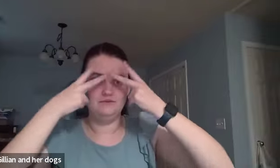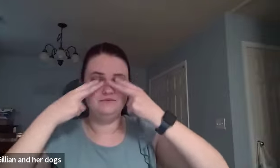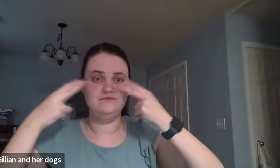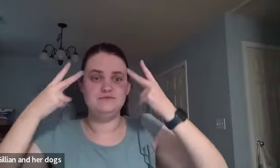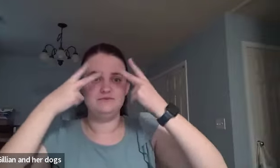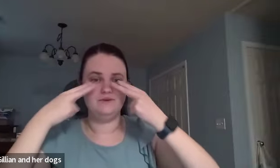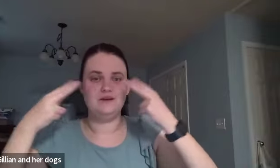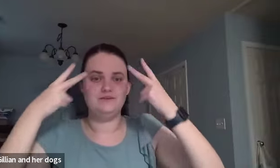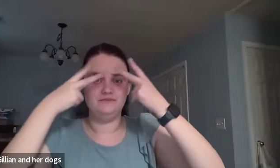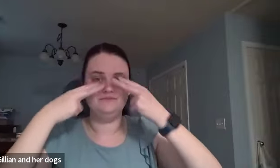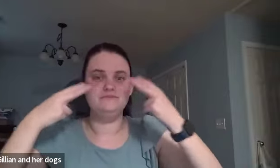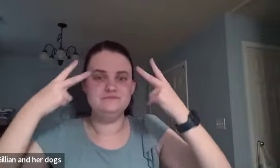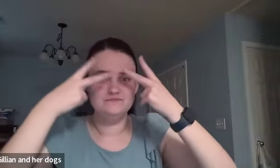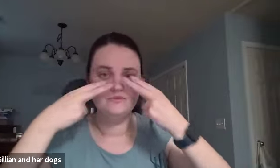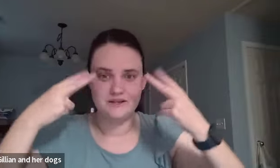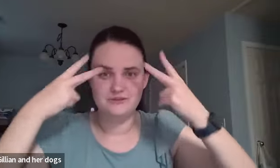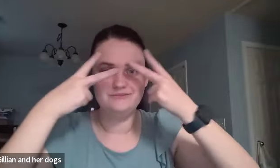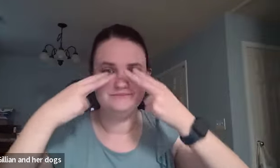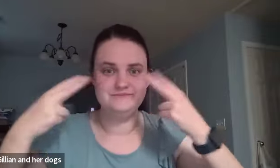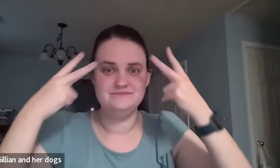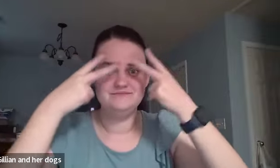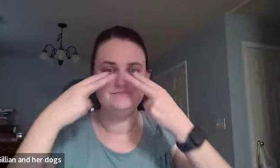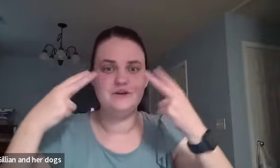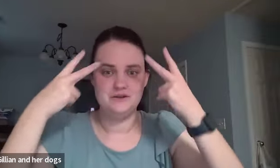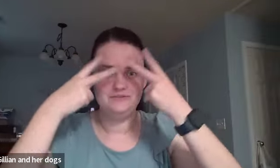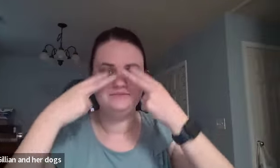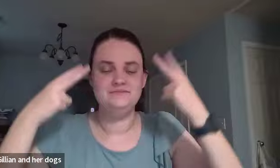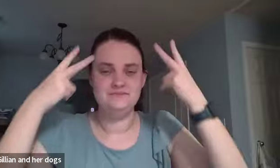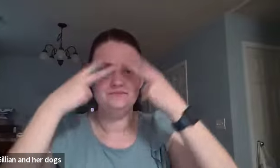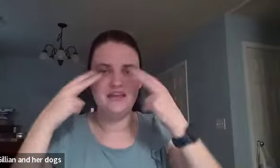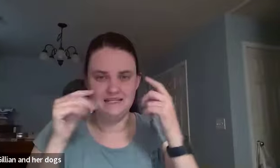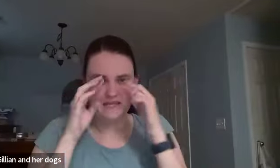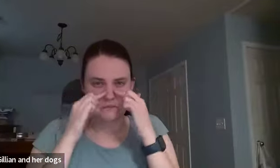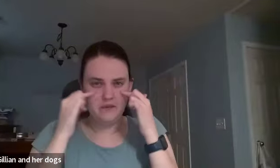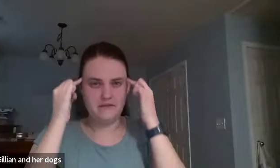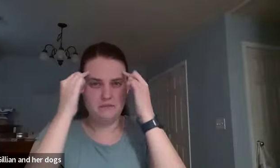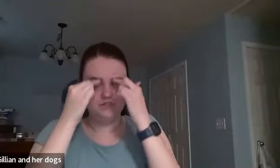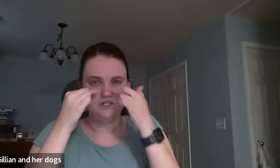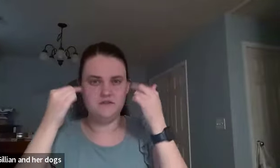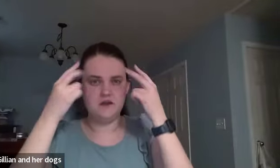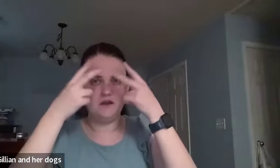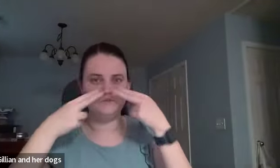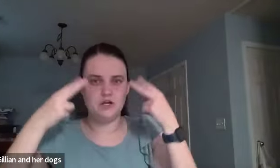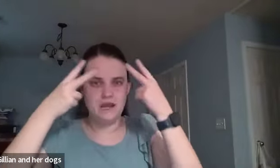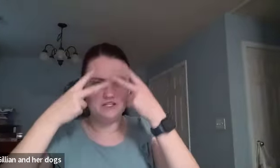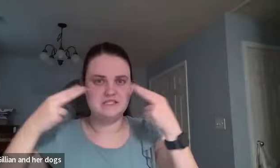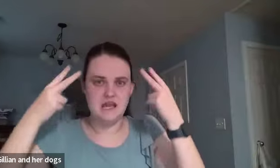raccoon, raccoon, raccoon, raccoon. And it's like making that motion of the dark patches they